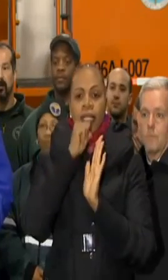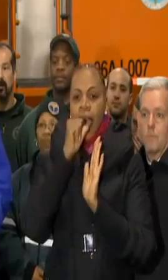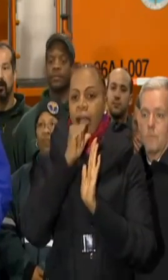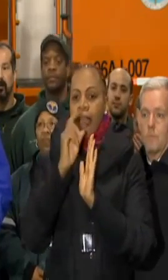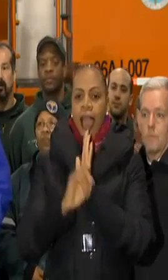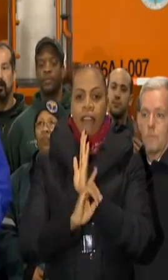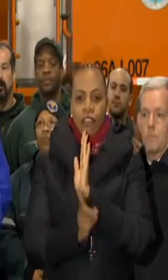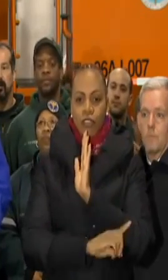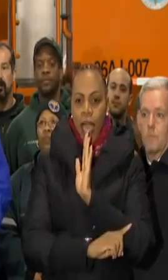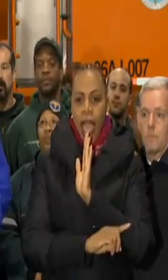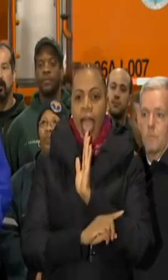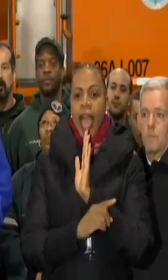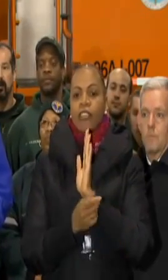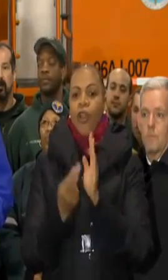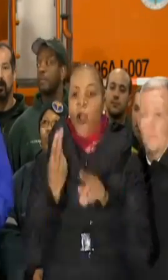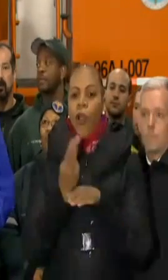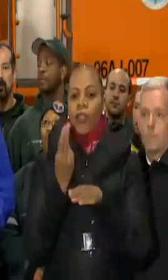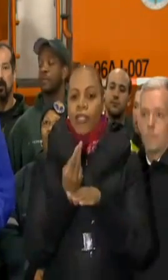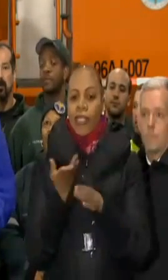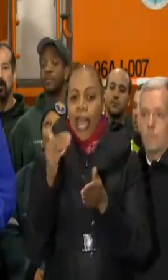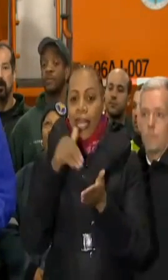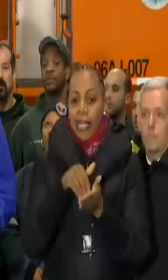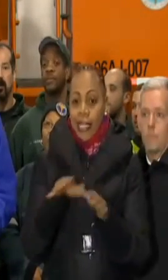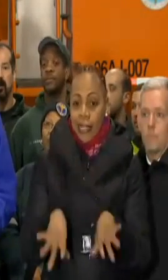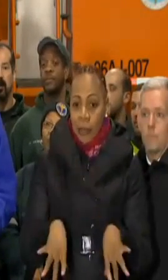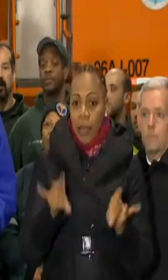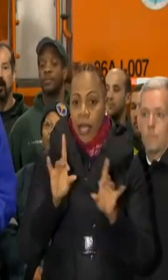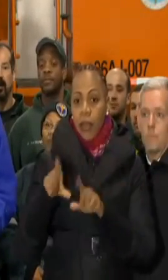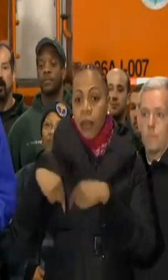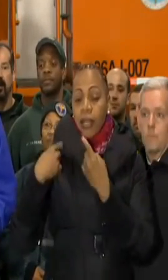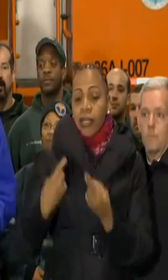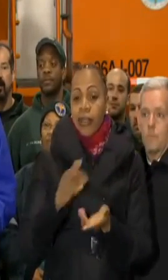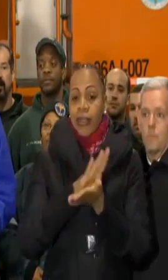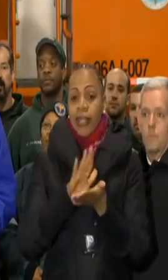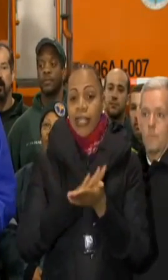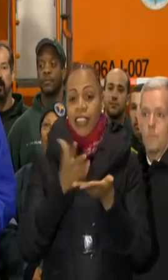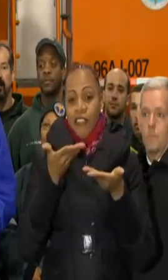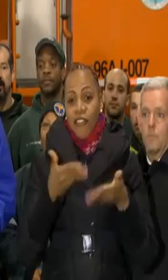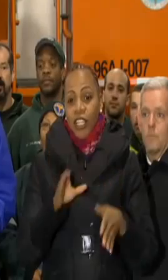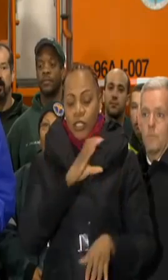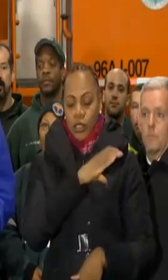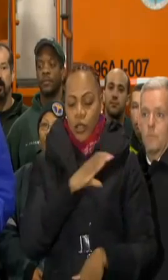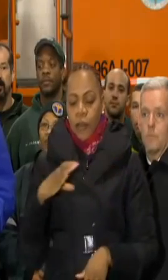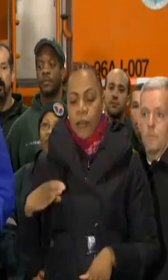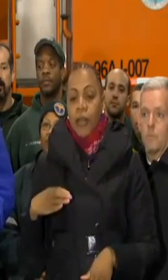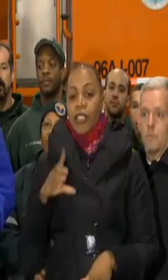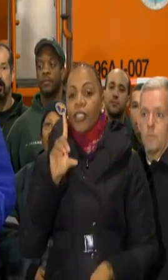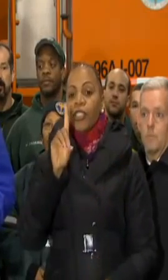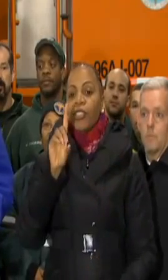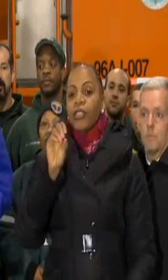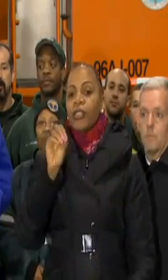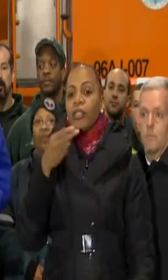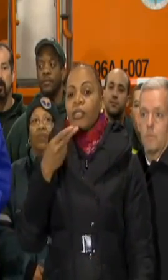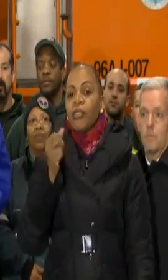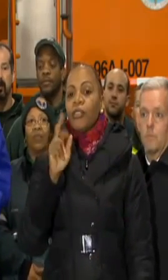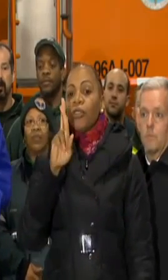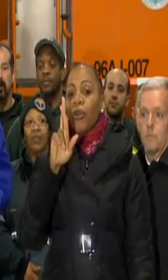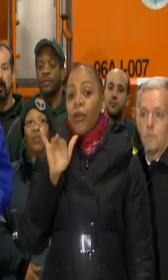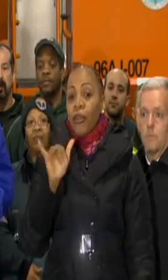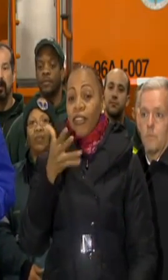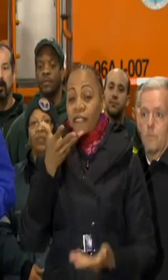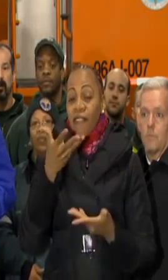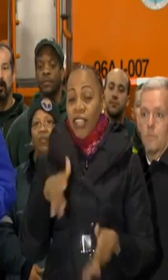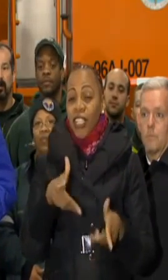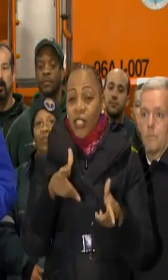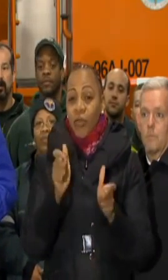recycling pickups until snow clearing efforts are complete. Commissioner Doherty is focused on trying to get that complete as quickly as possible so he can